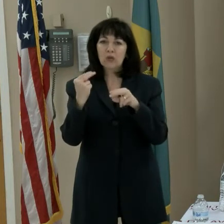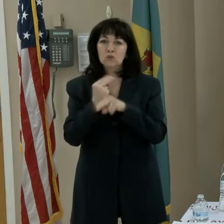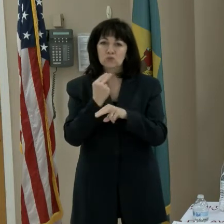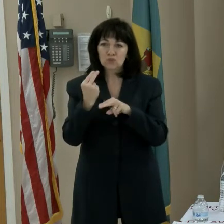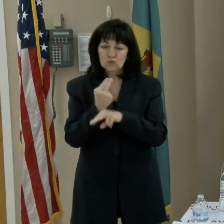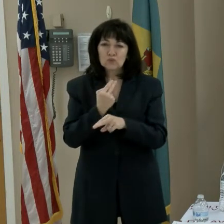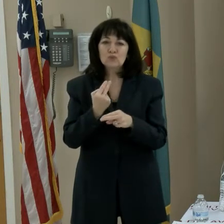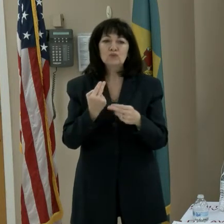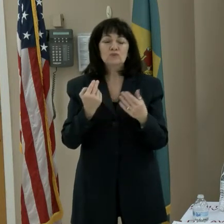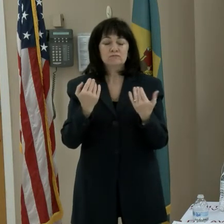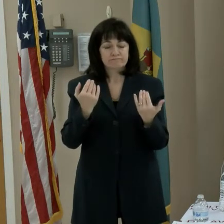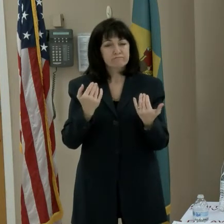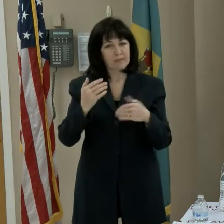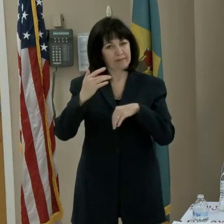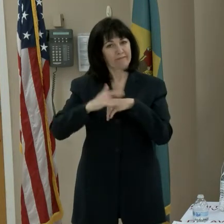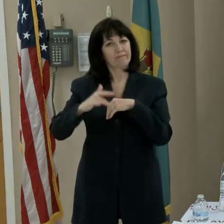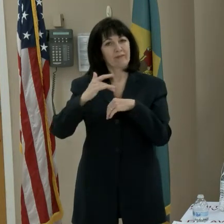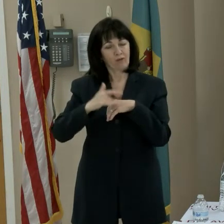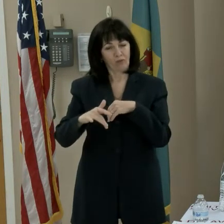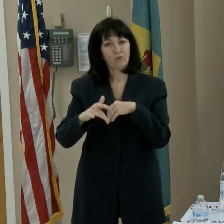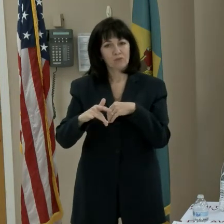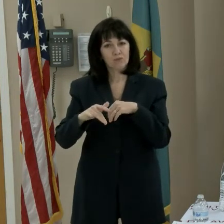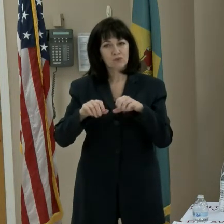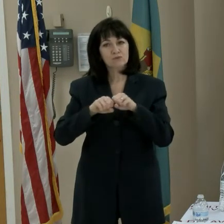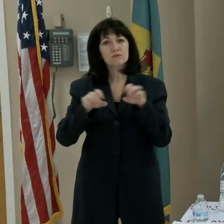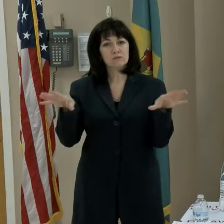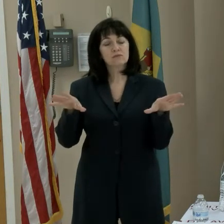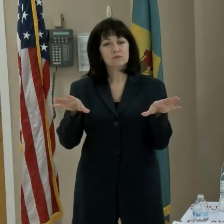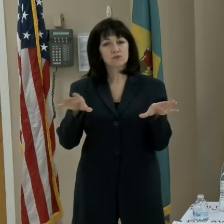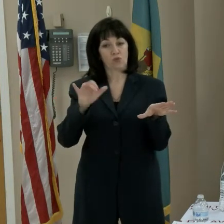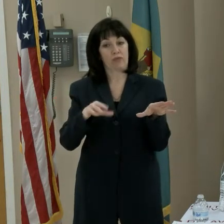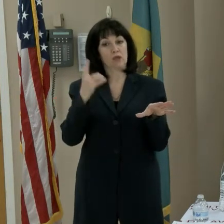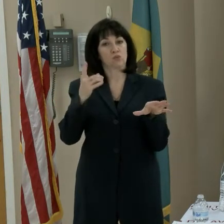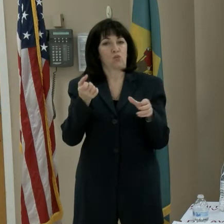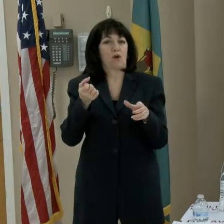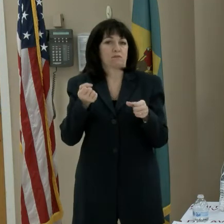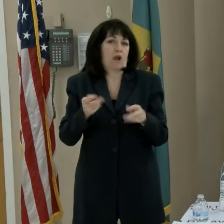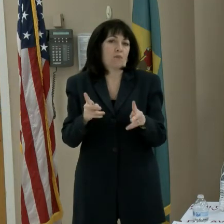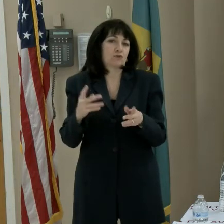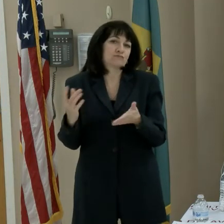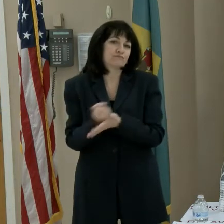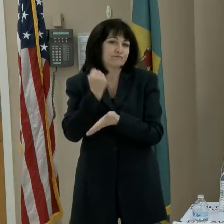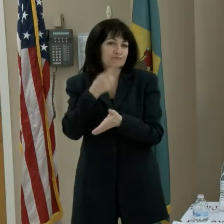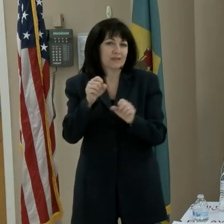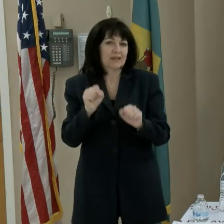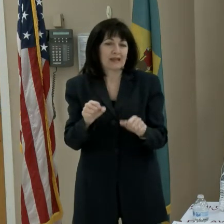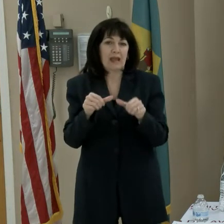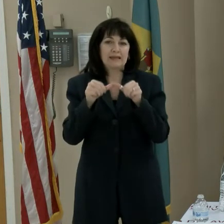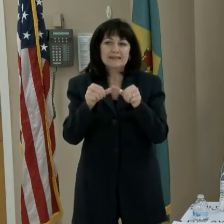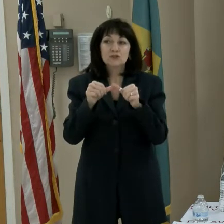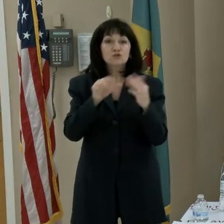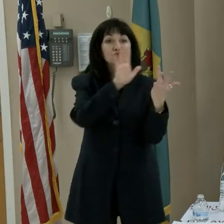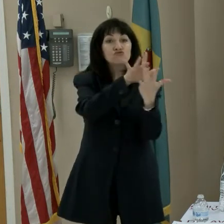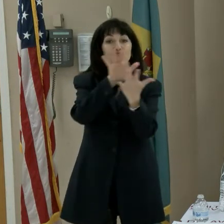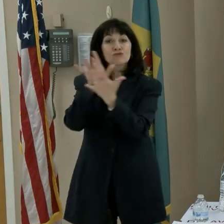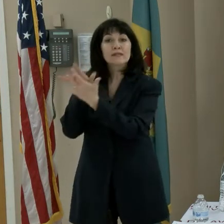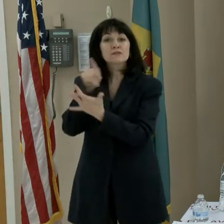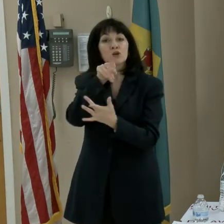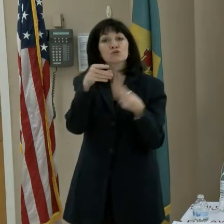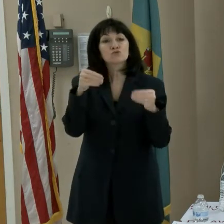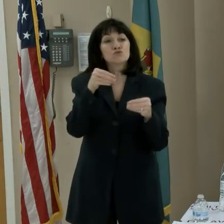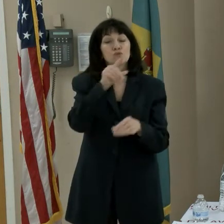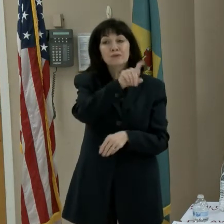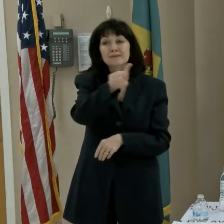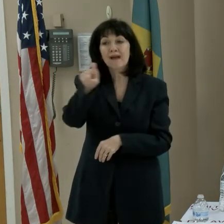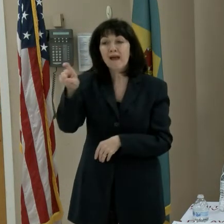in greater quantities. And so that is another opportunity for you to definitely continue to reach out to your stores and